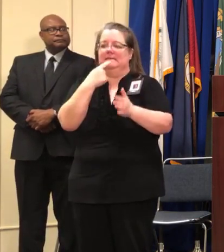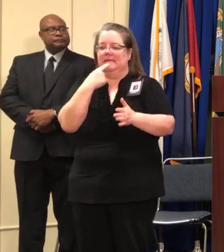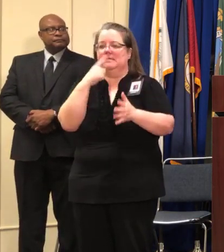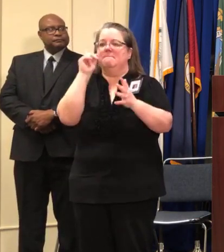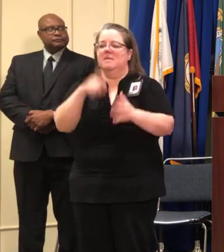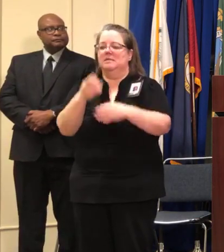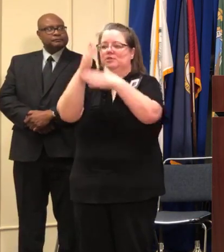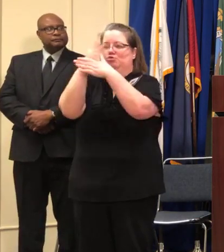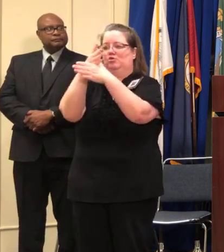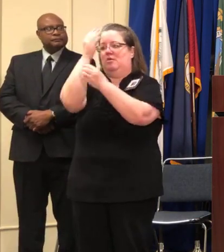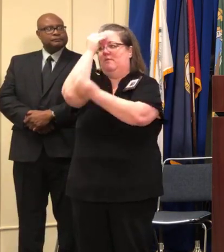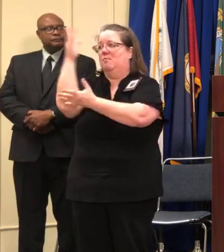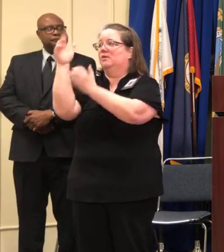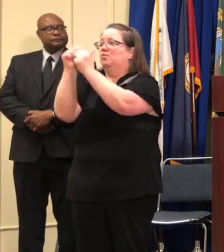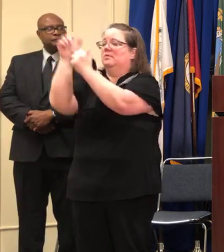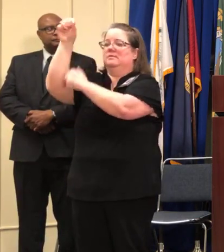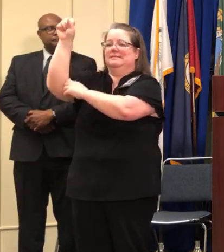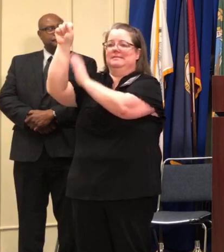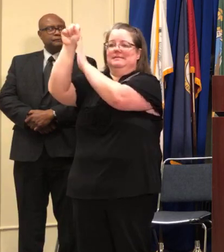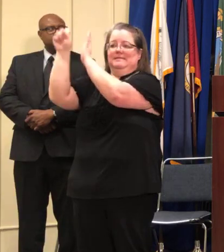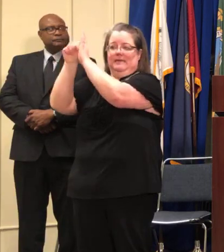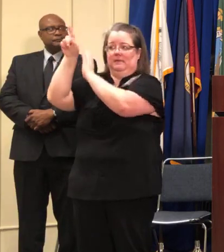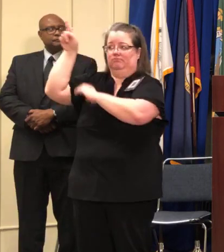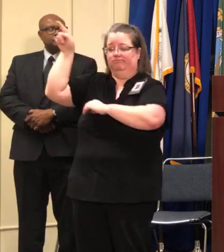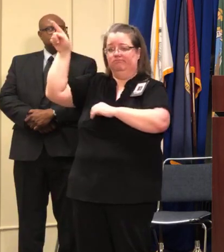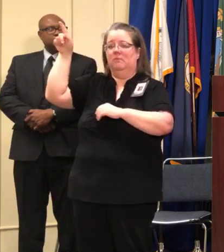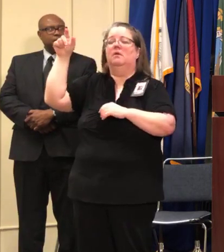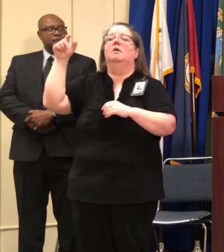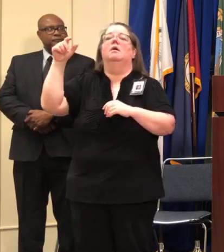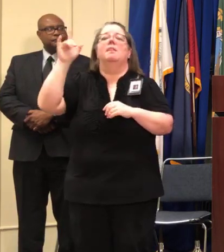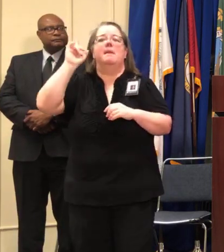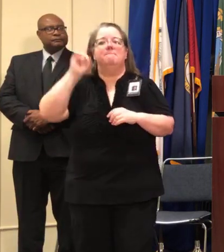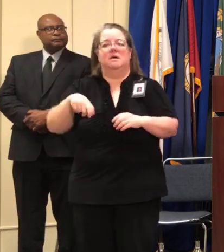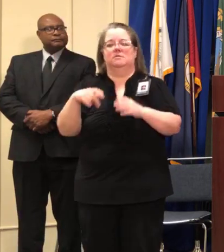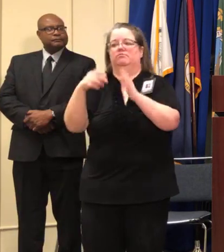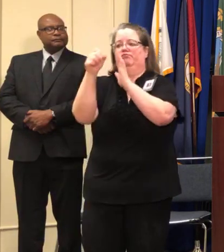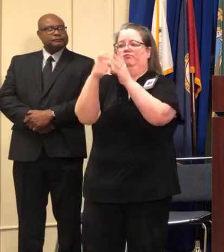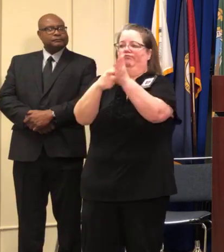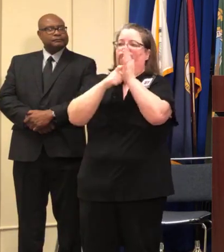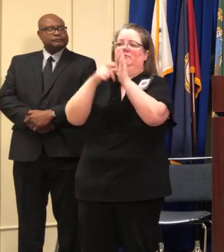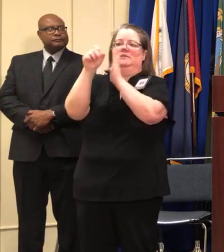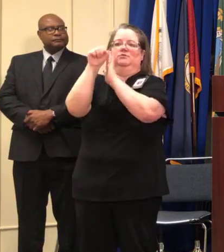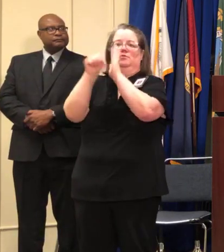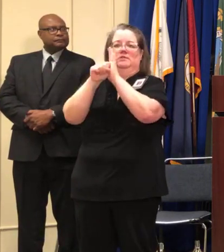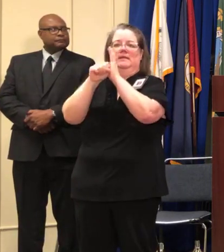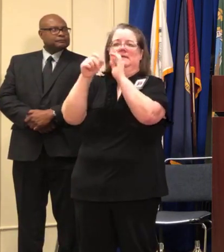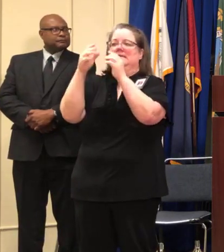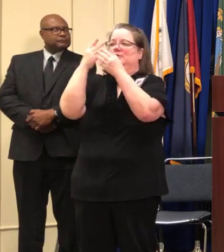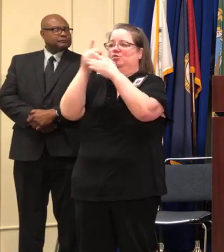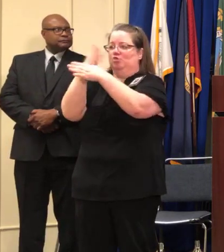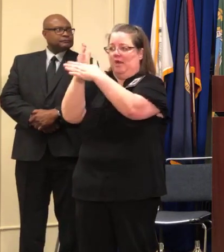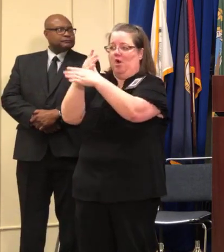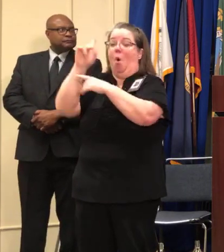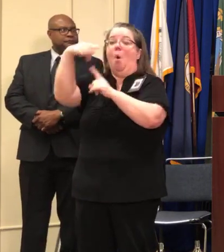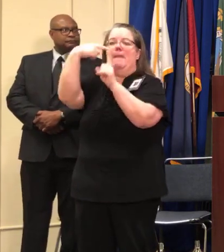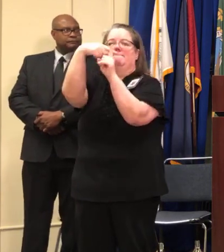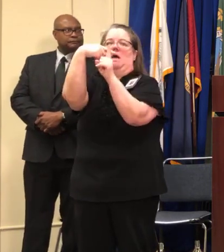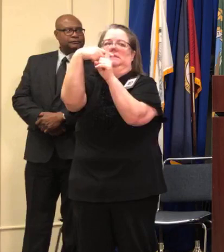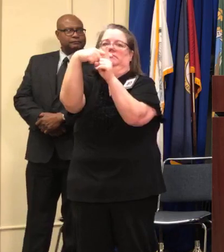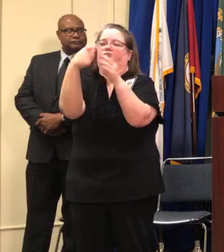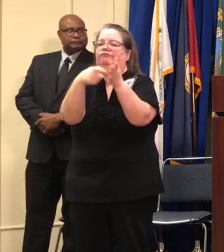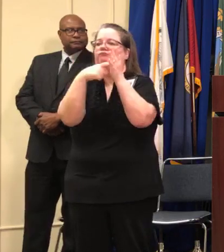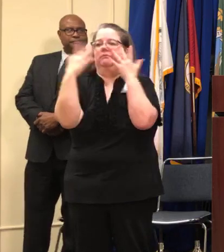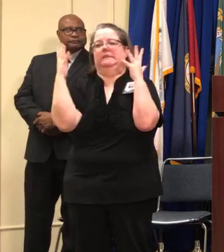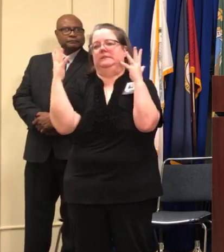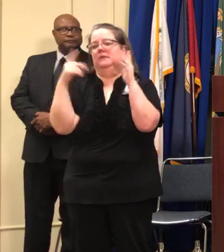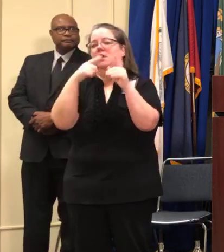information with the state, but that's what the statute says. They have to share it with the state. You only have to share positive. And they only have